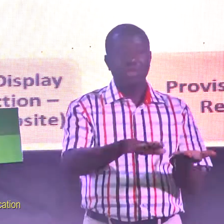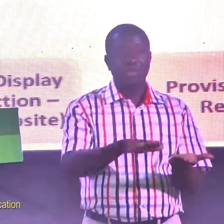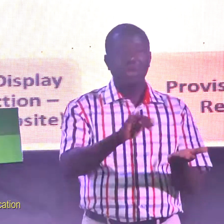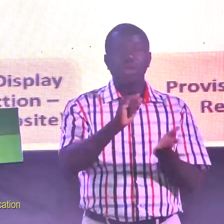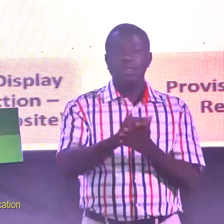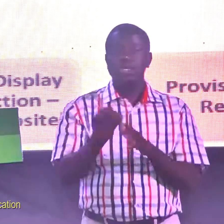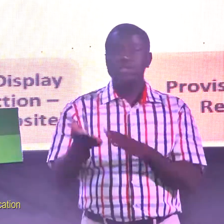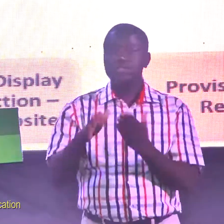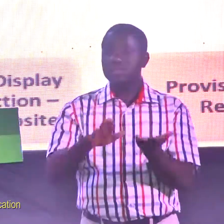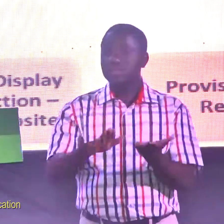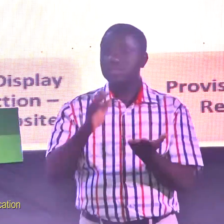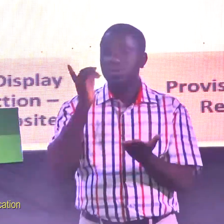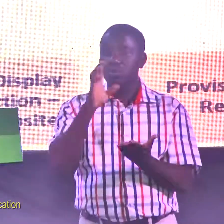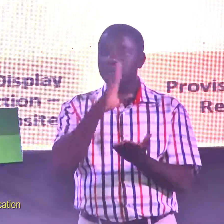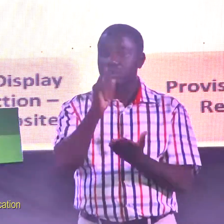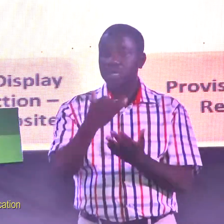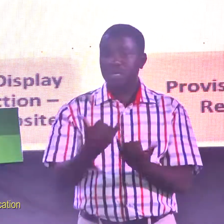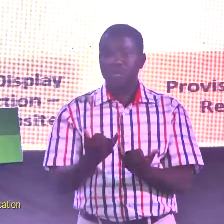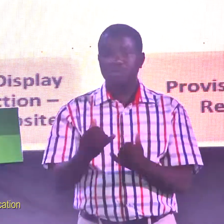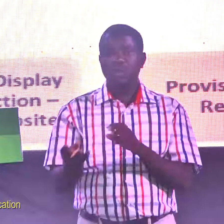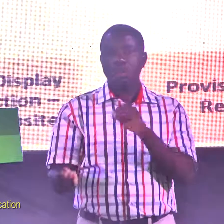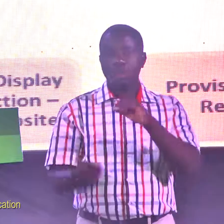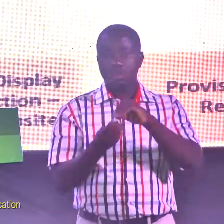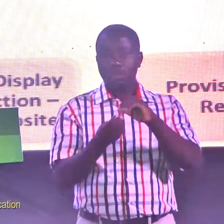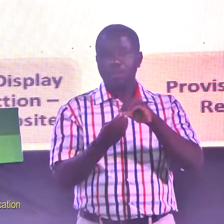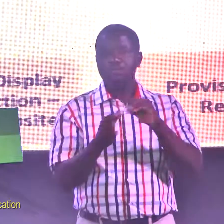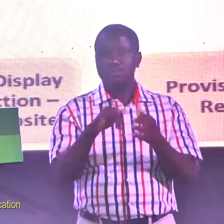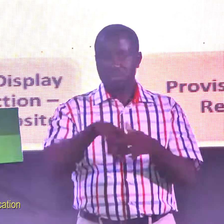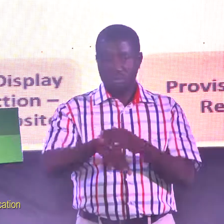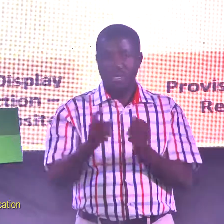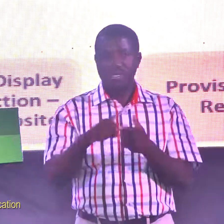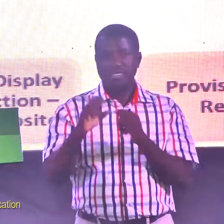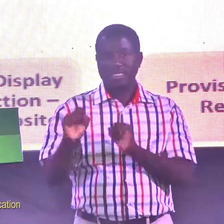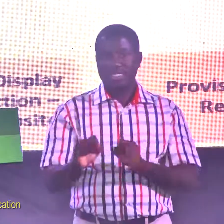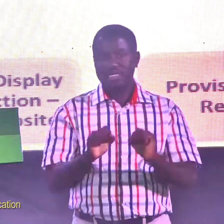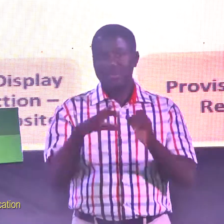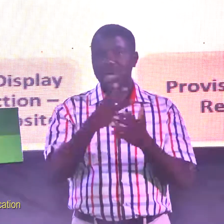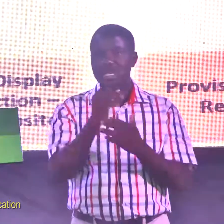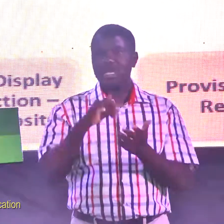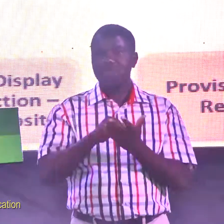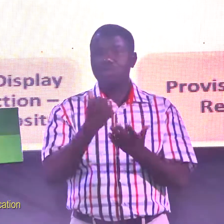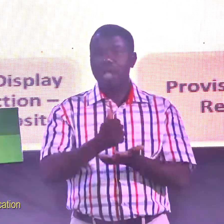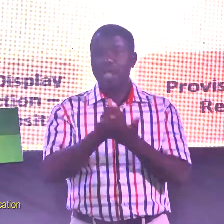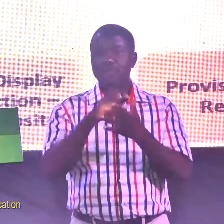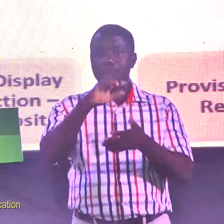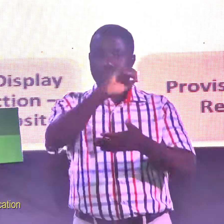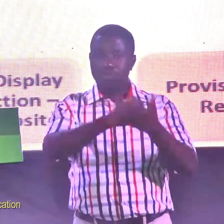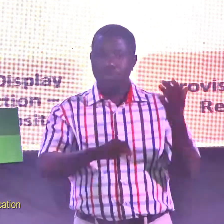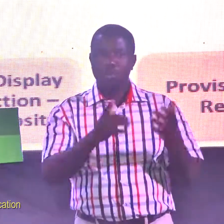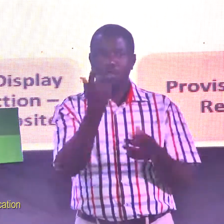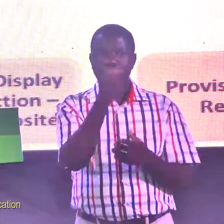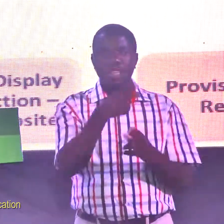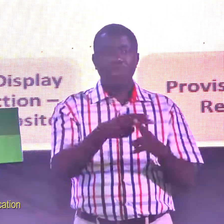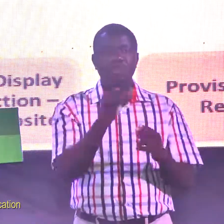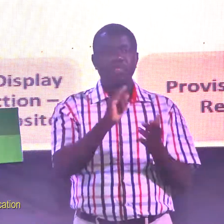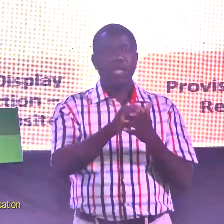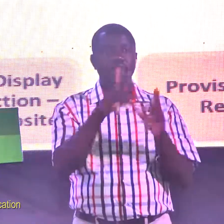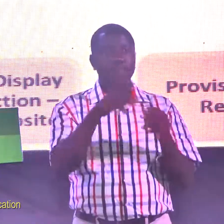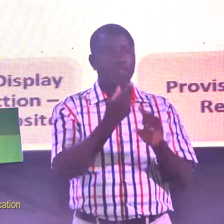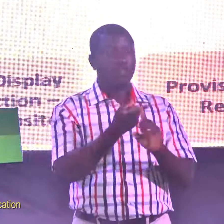That death will then be captured in the system and will help in the removal of that voter from the voters'